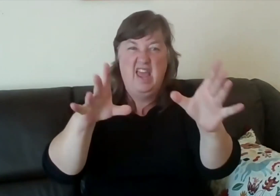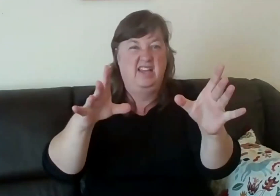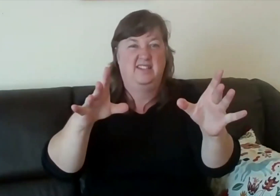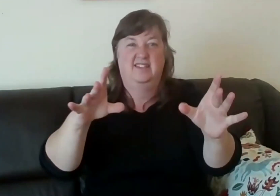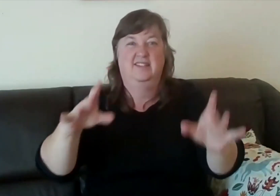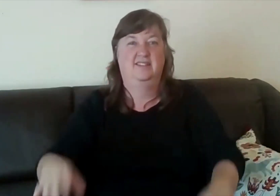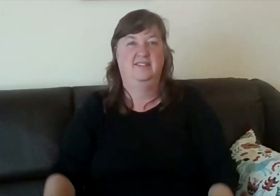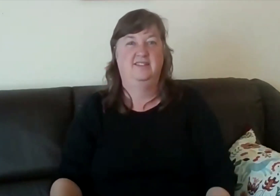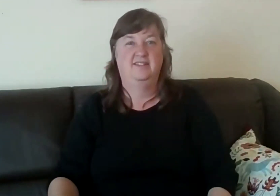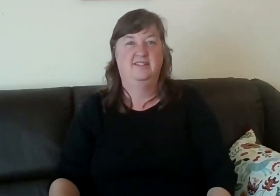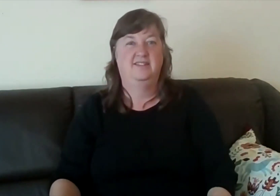Hate.